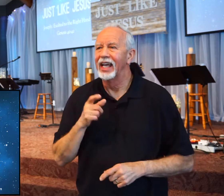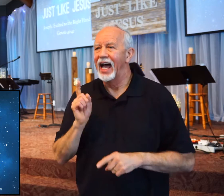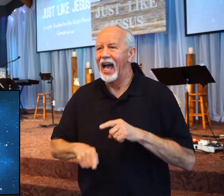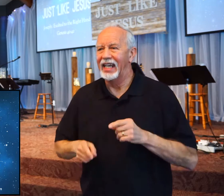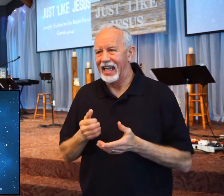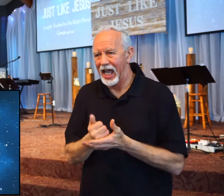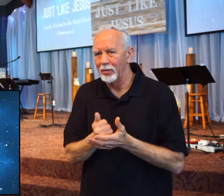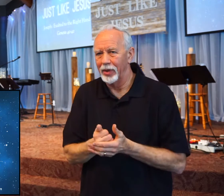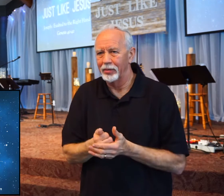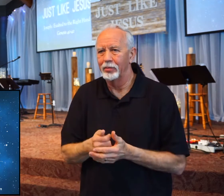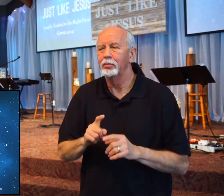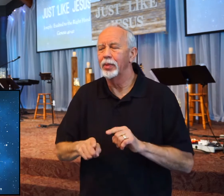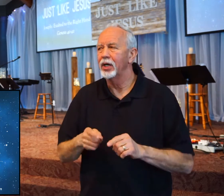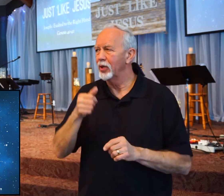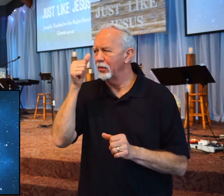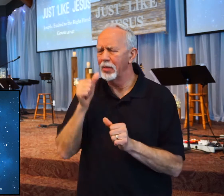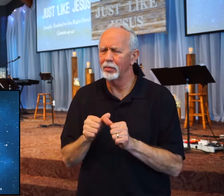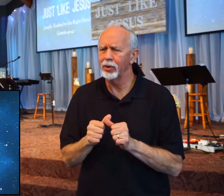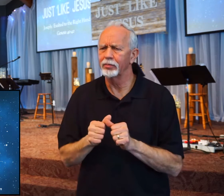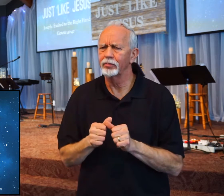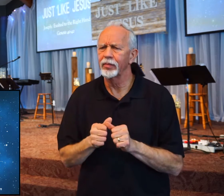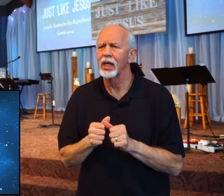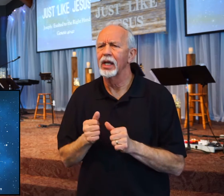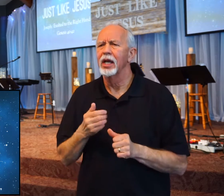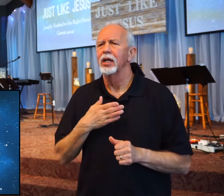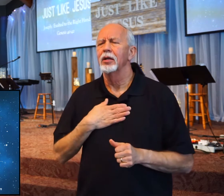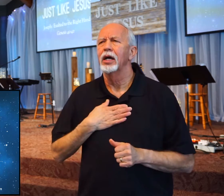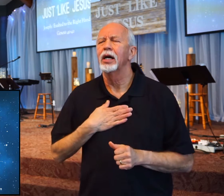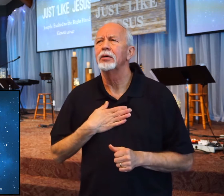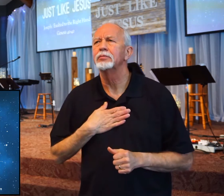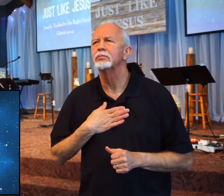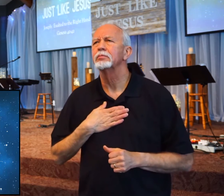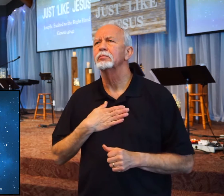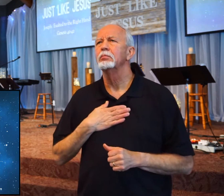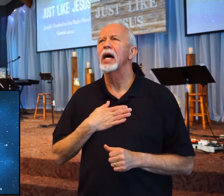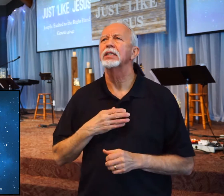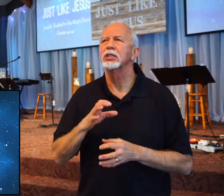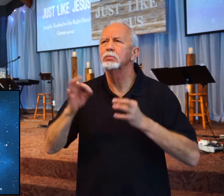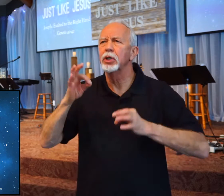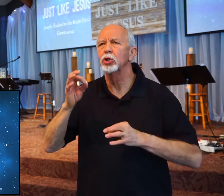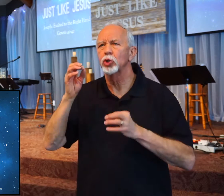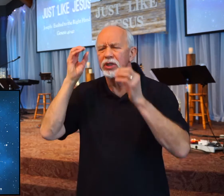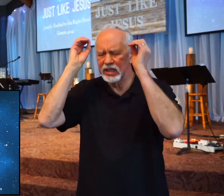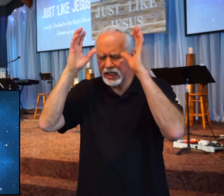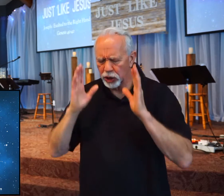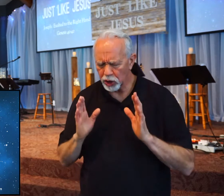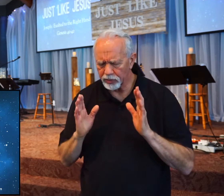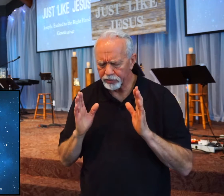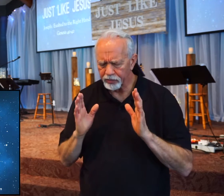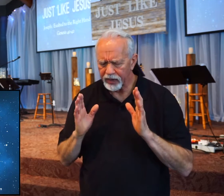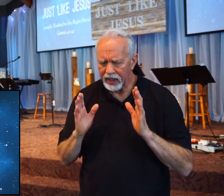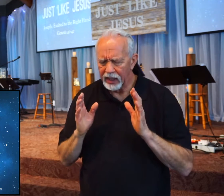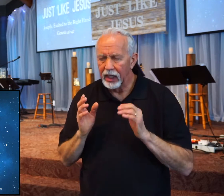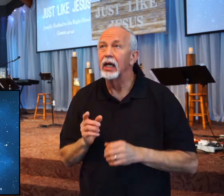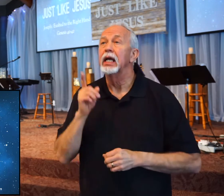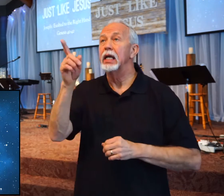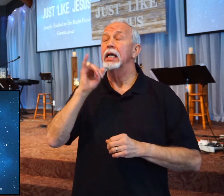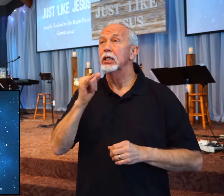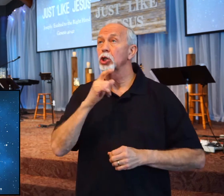but remember what my spiritual mentor, Dr. Stephen Olford, often said. He is either Lord of